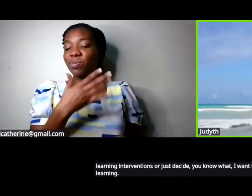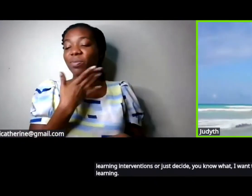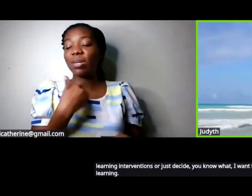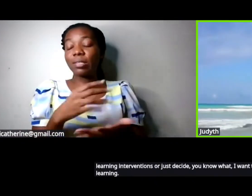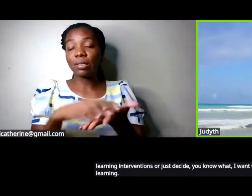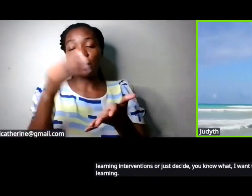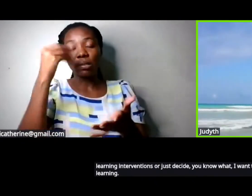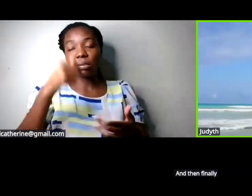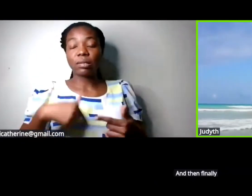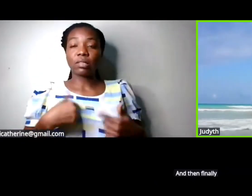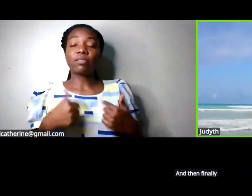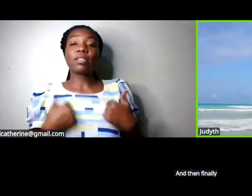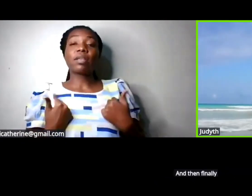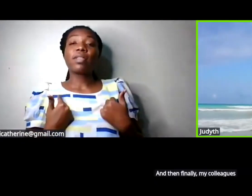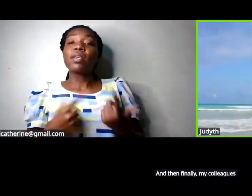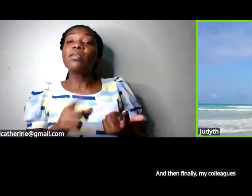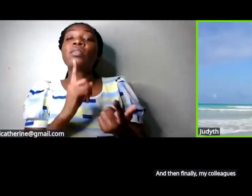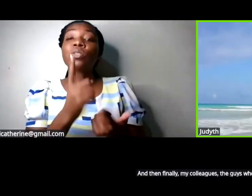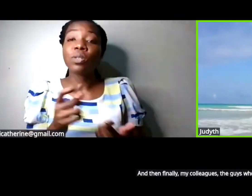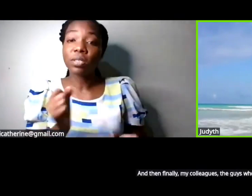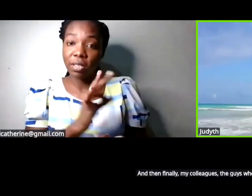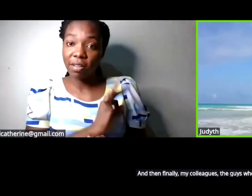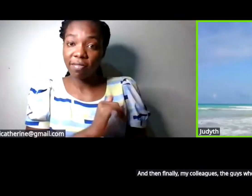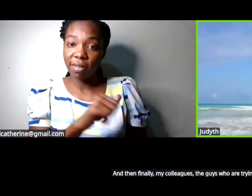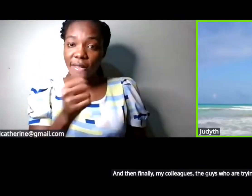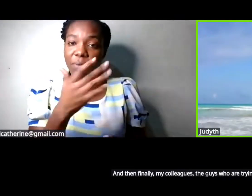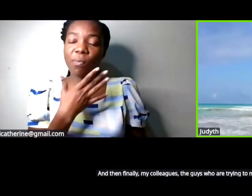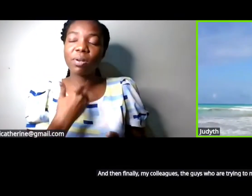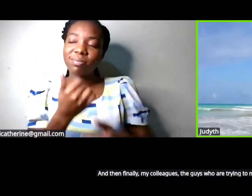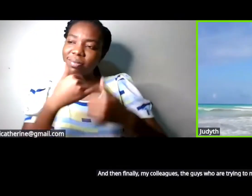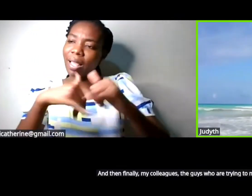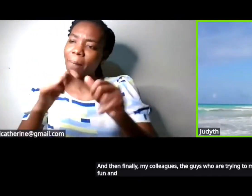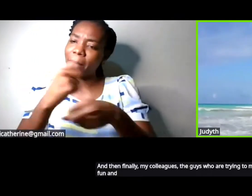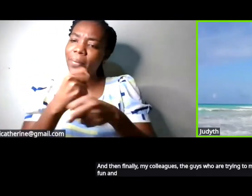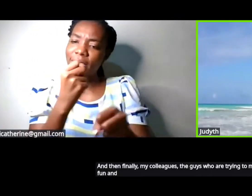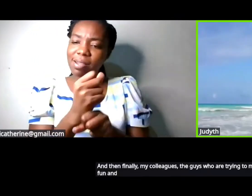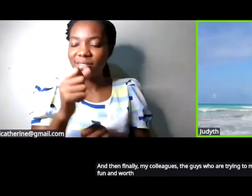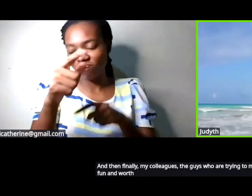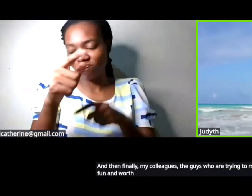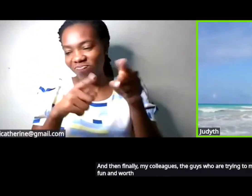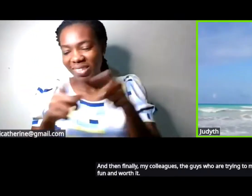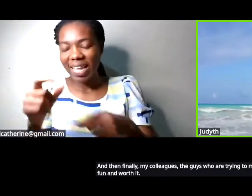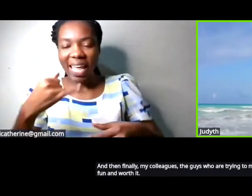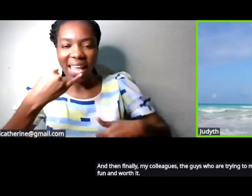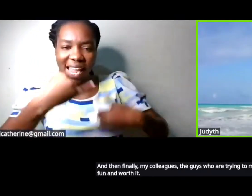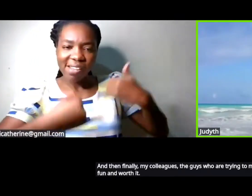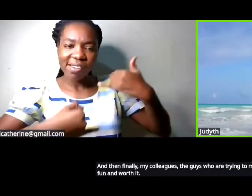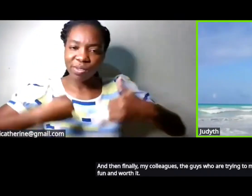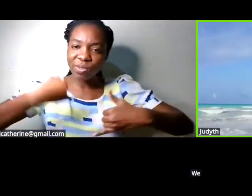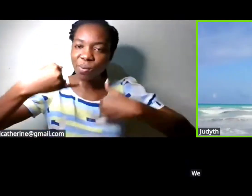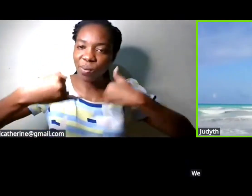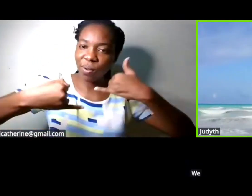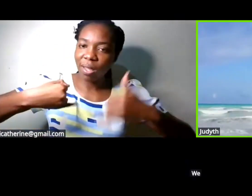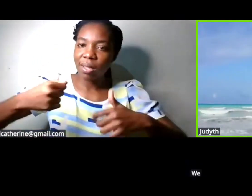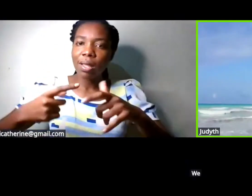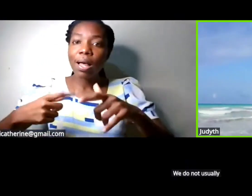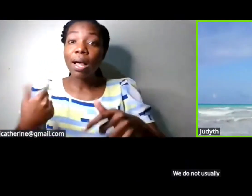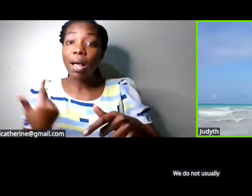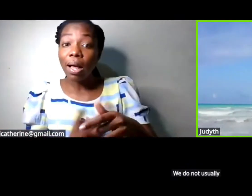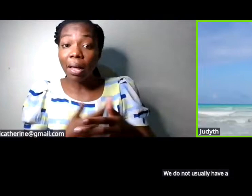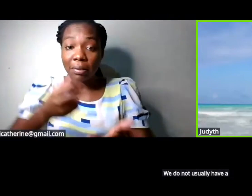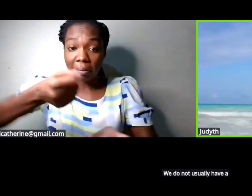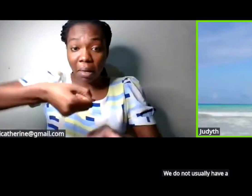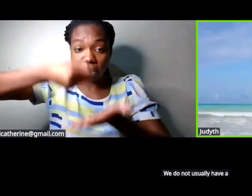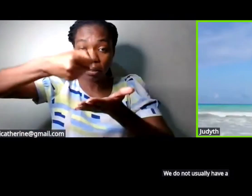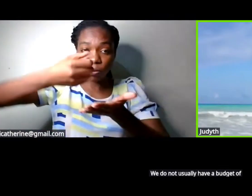finally, my colleagues, the guys who are trying to make the journey fun and worth it, we do not usually have a budget of our